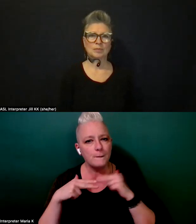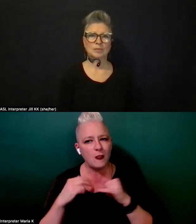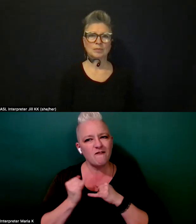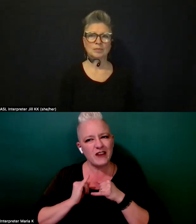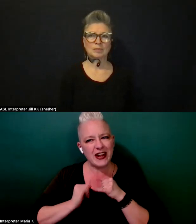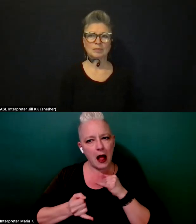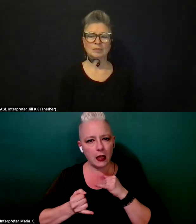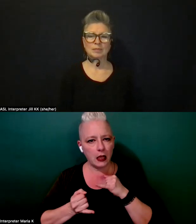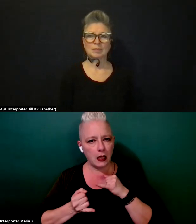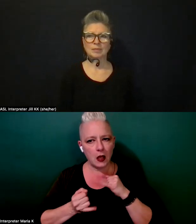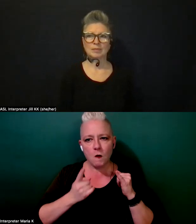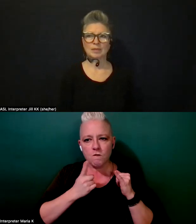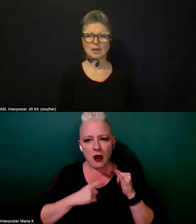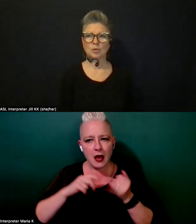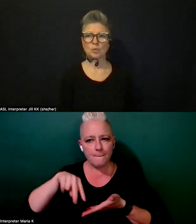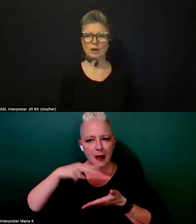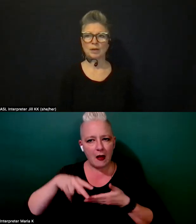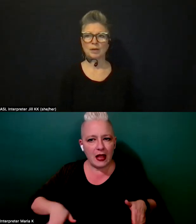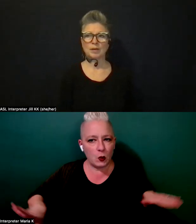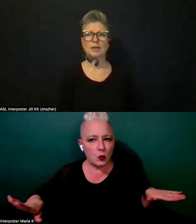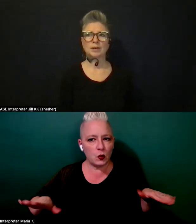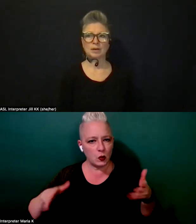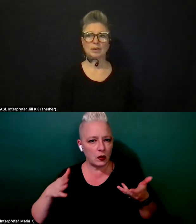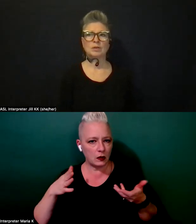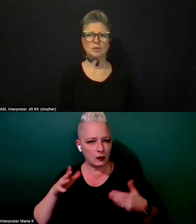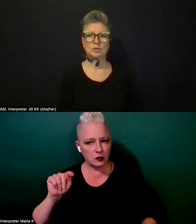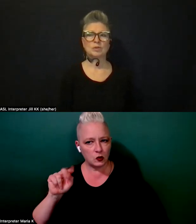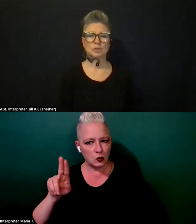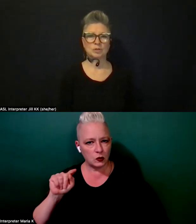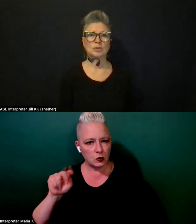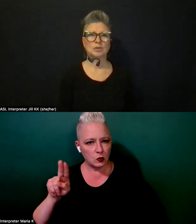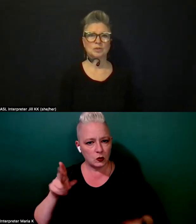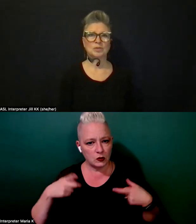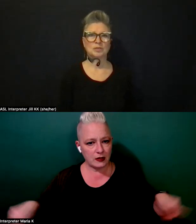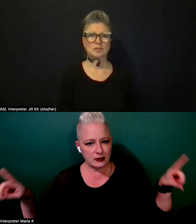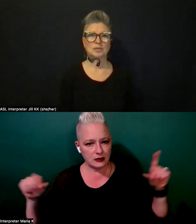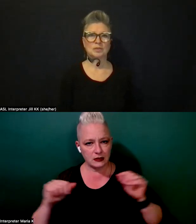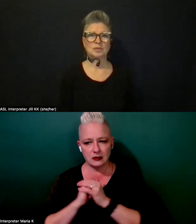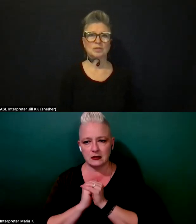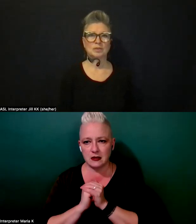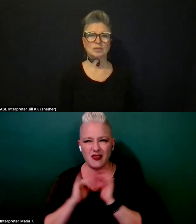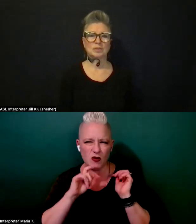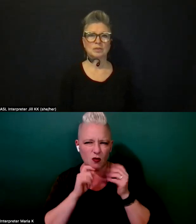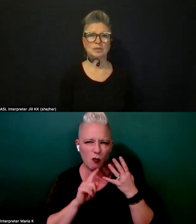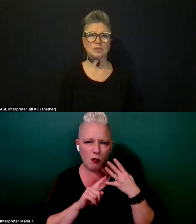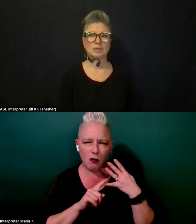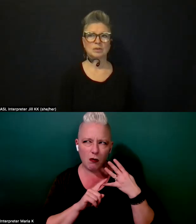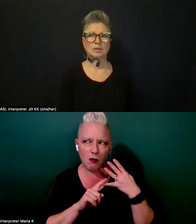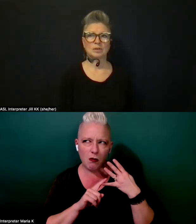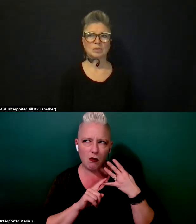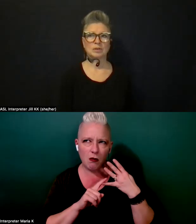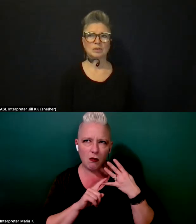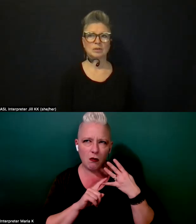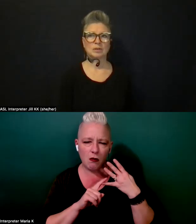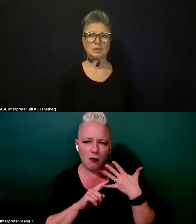red ballet tutu dress. That was really cool. And then I want to say one of